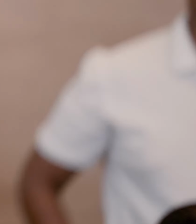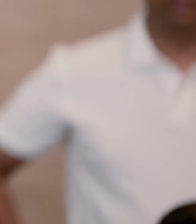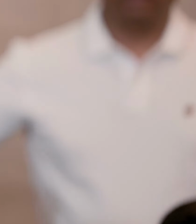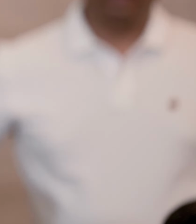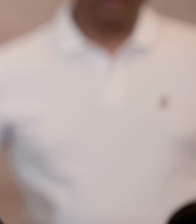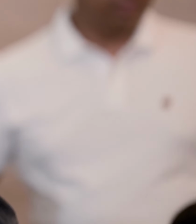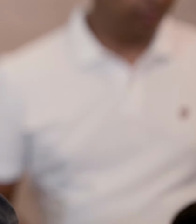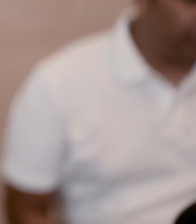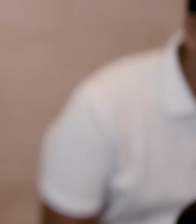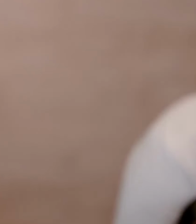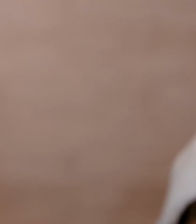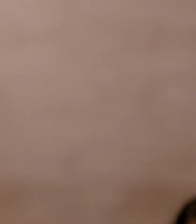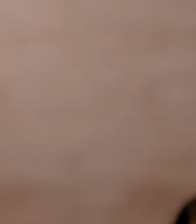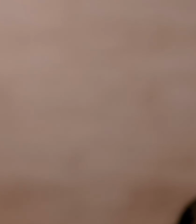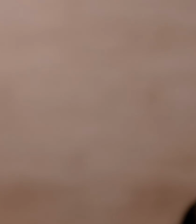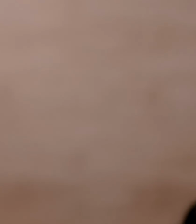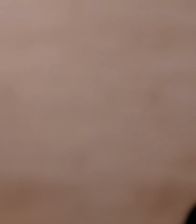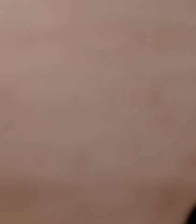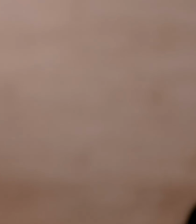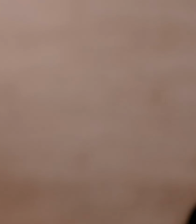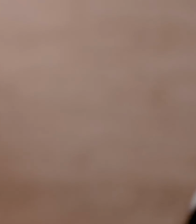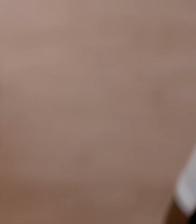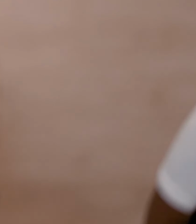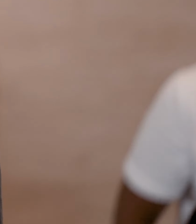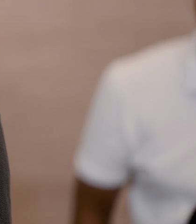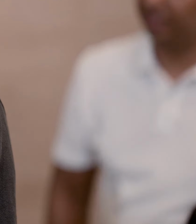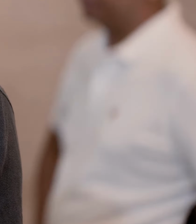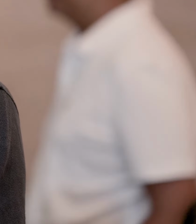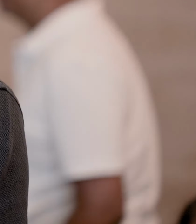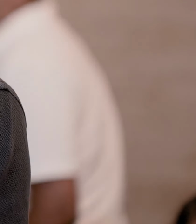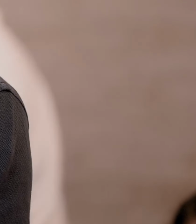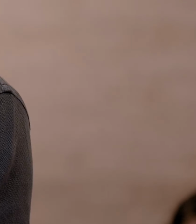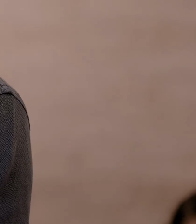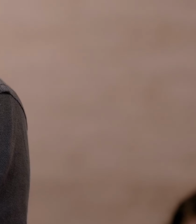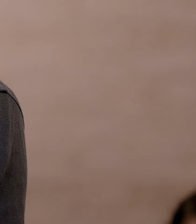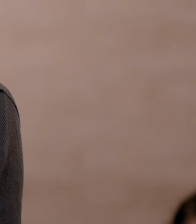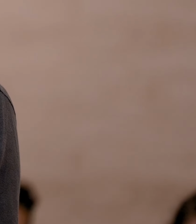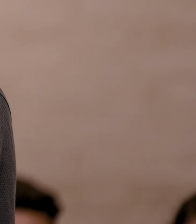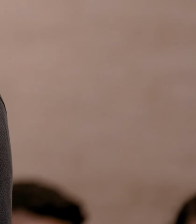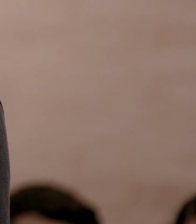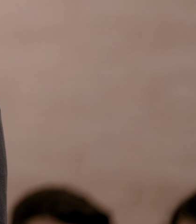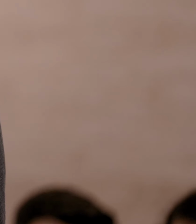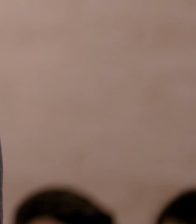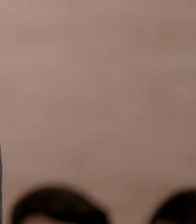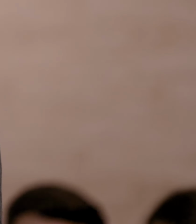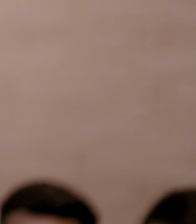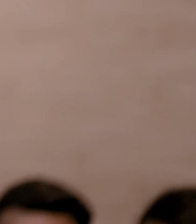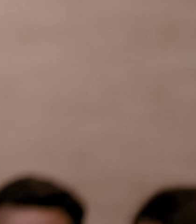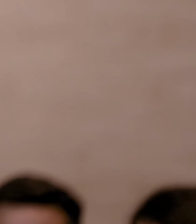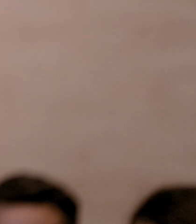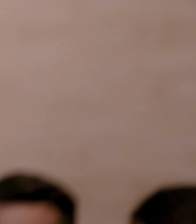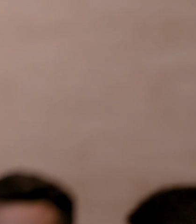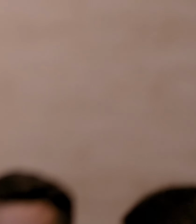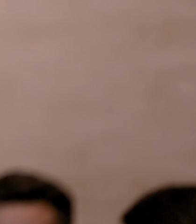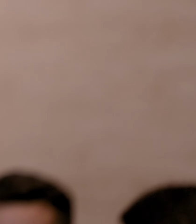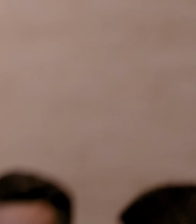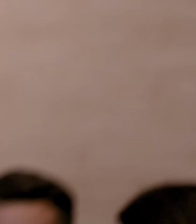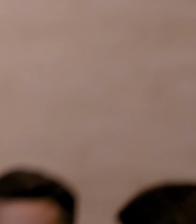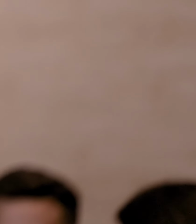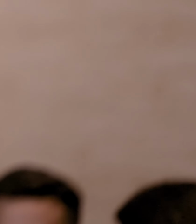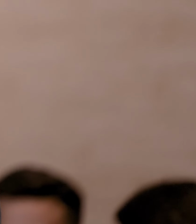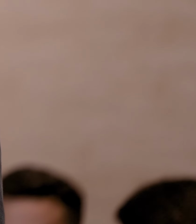doing teaching accessibility through artificial intelligence. Right. Interestingly, Microsoft has come up with some AI-based robot to